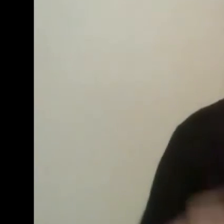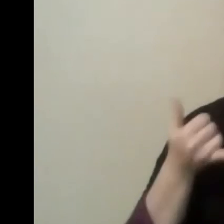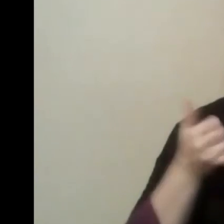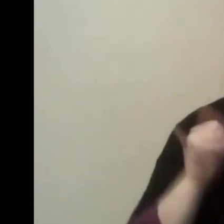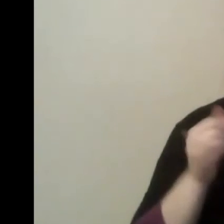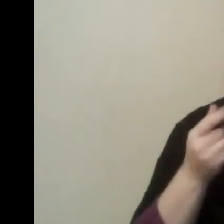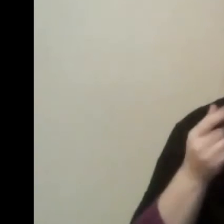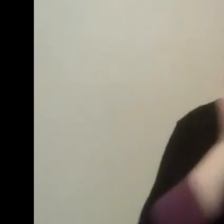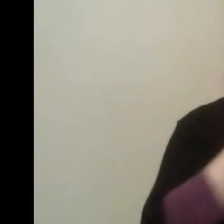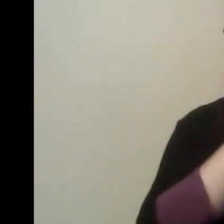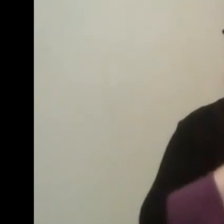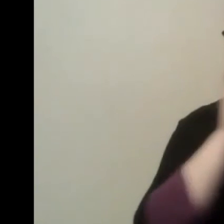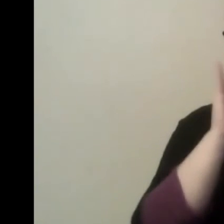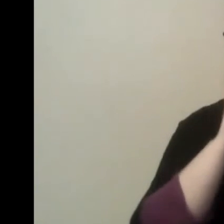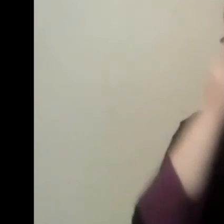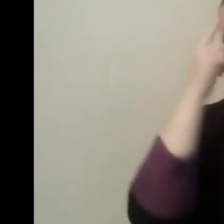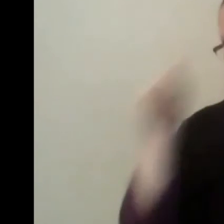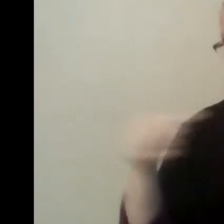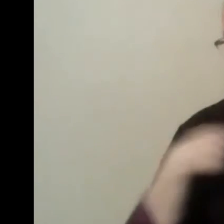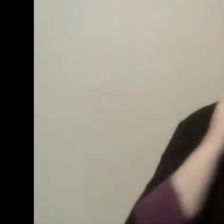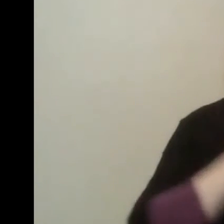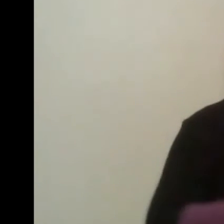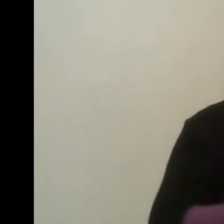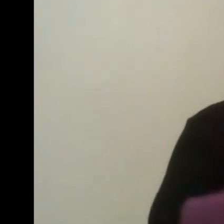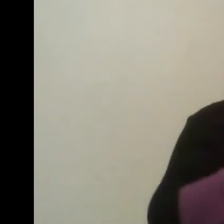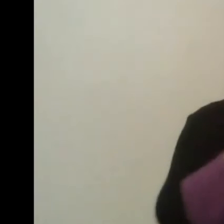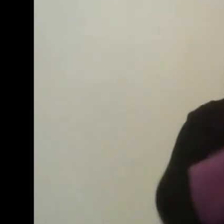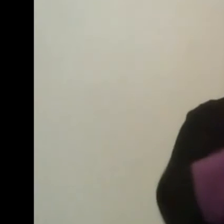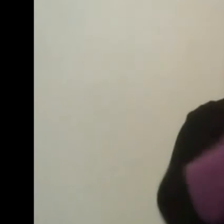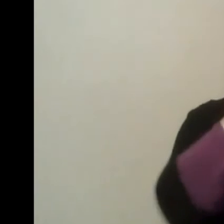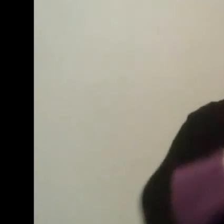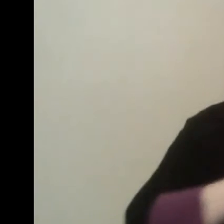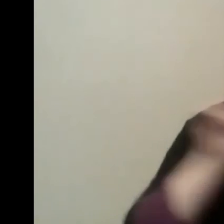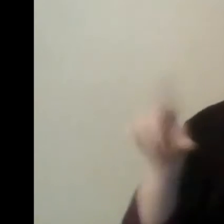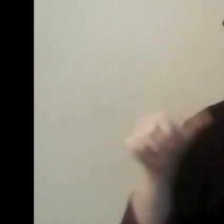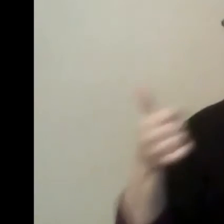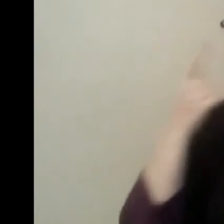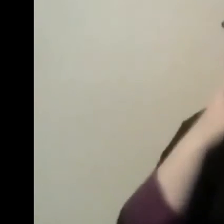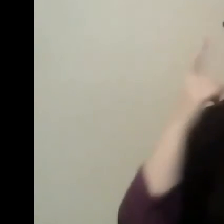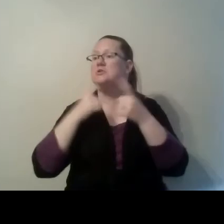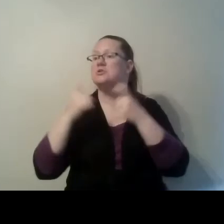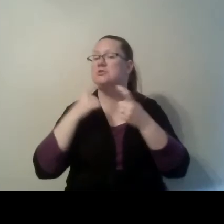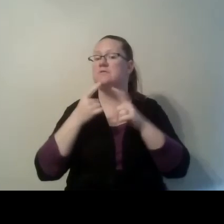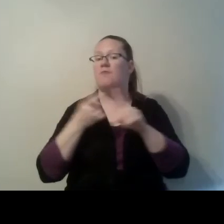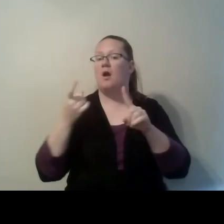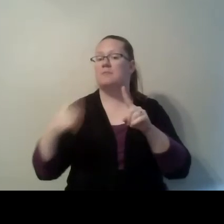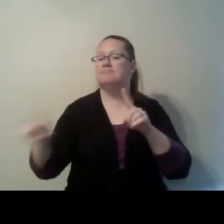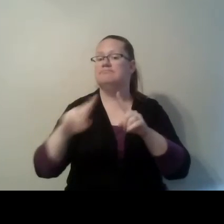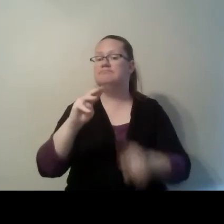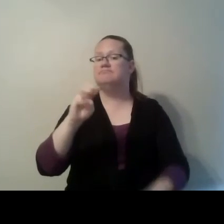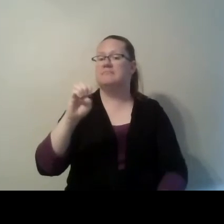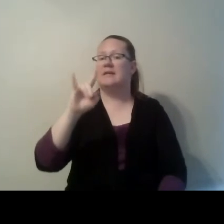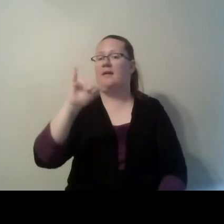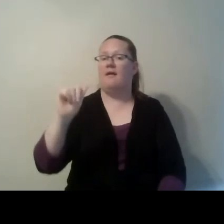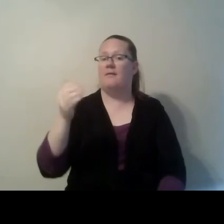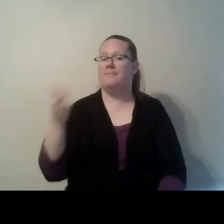on that number for you, Andrew. So hang on, we might still have it. Are there any other questions from our media folks?